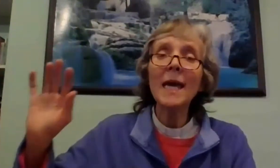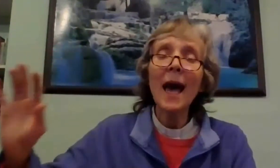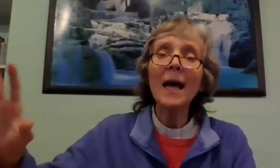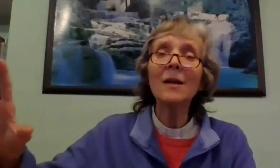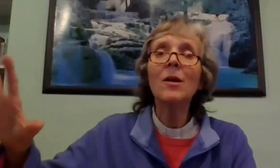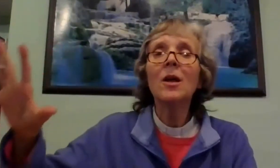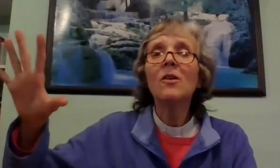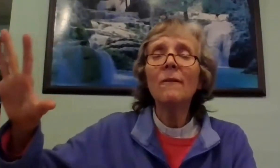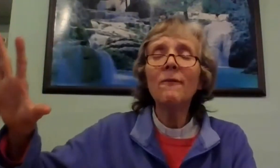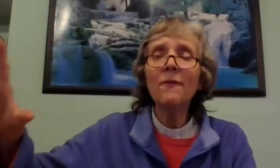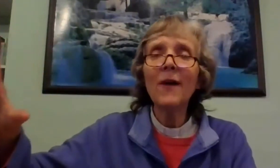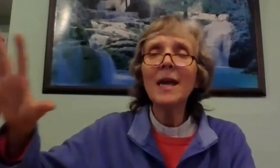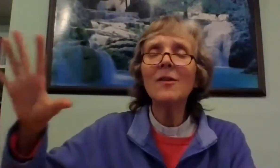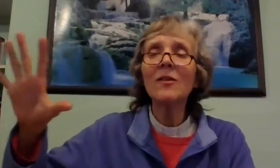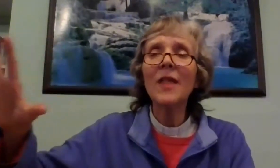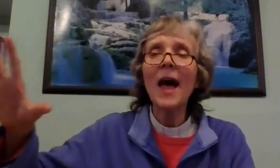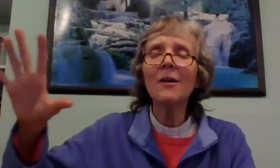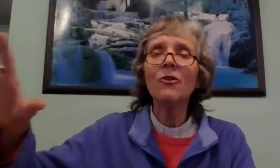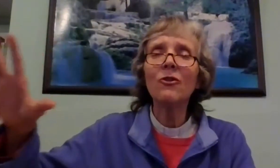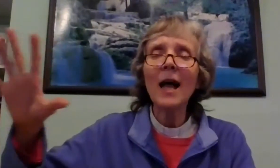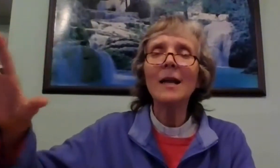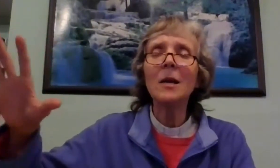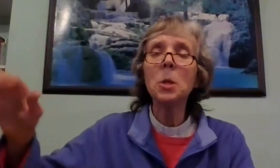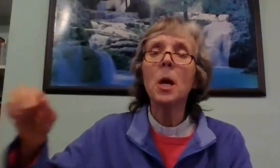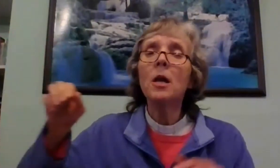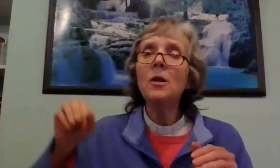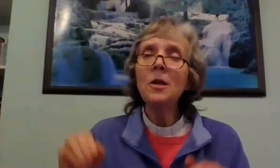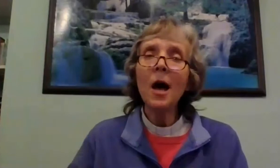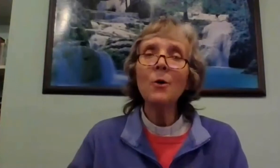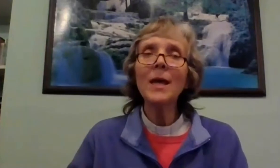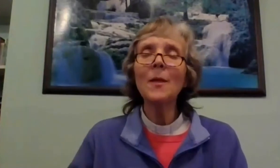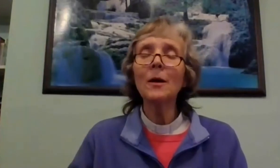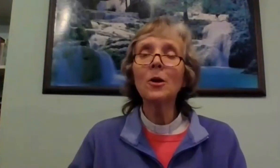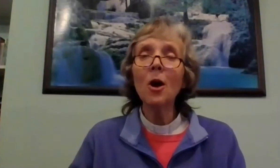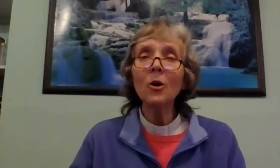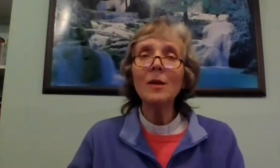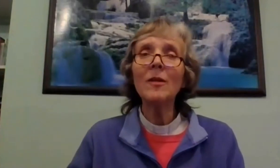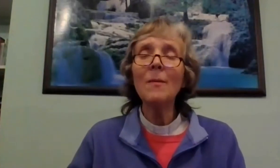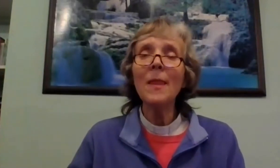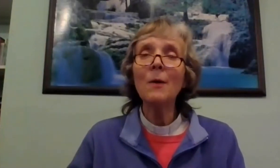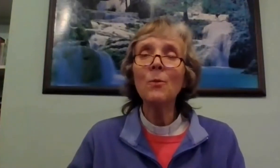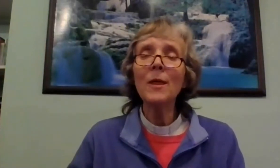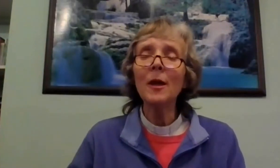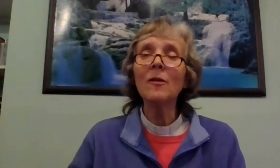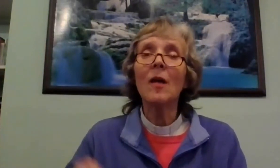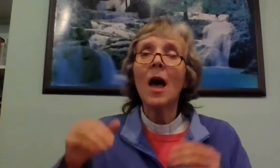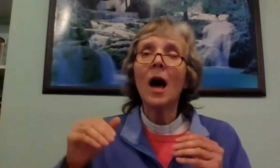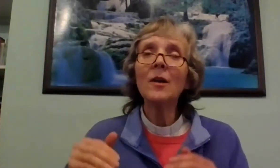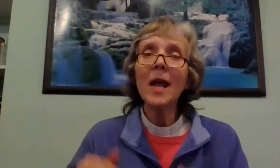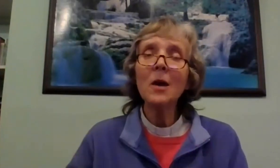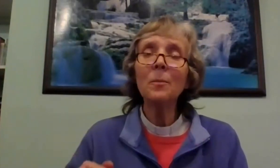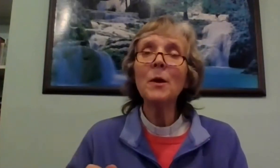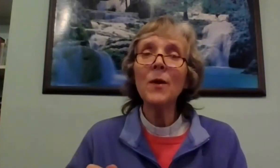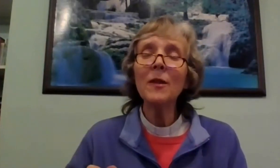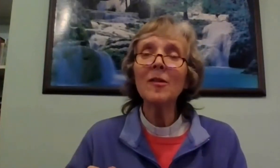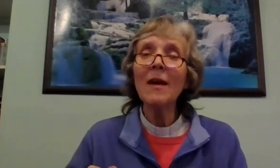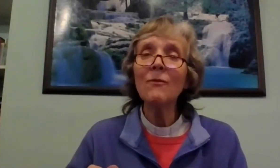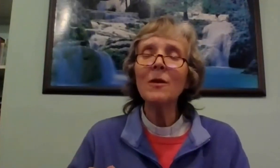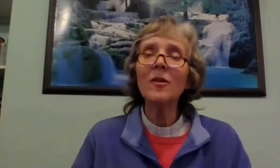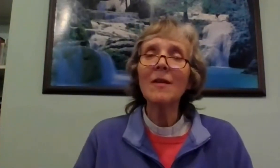can to face that challenge, knowing that God is in there with us and he'll be with us every step